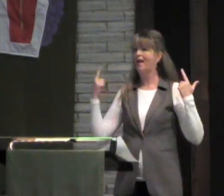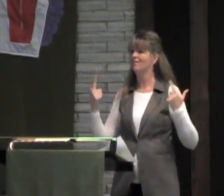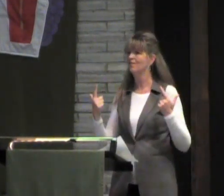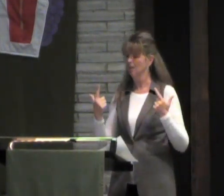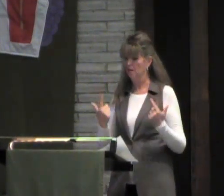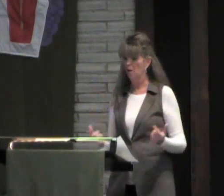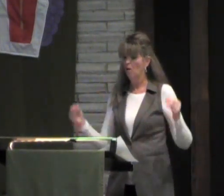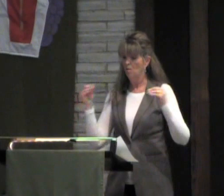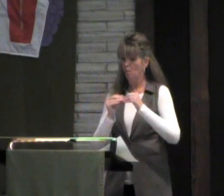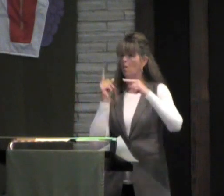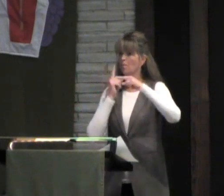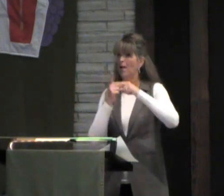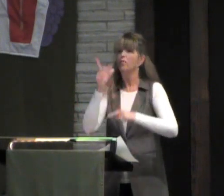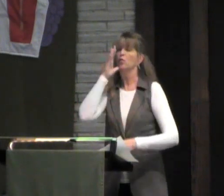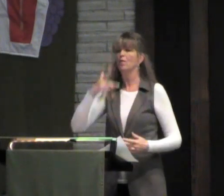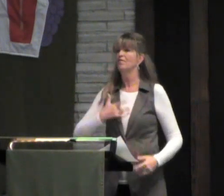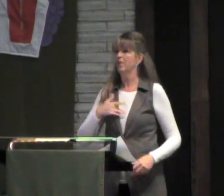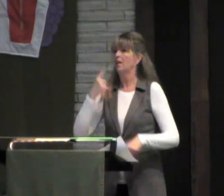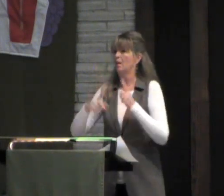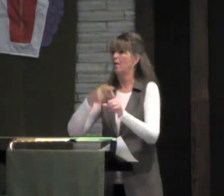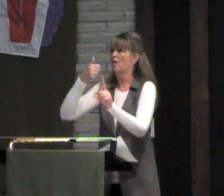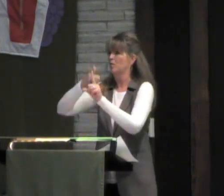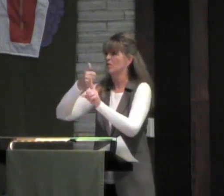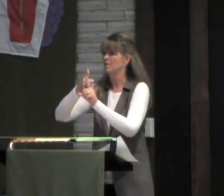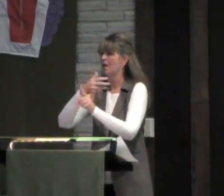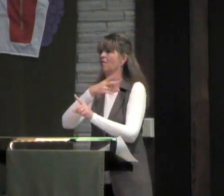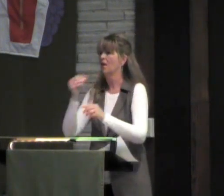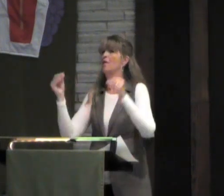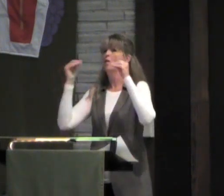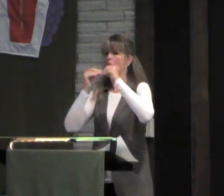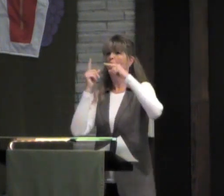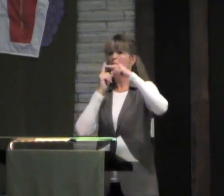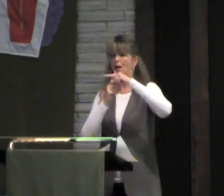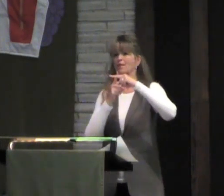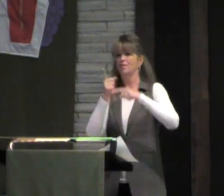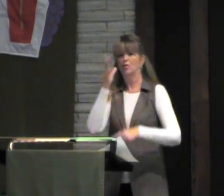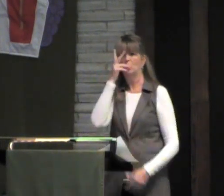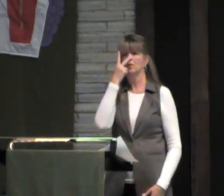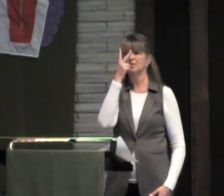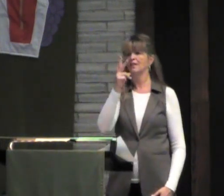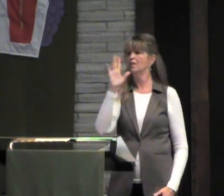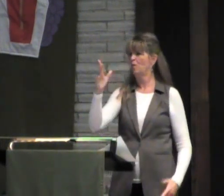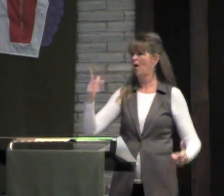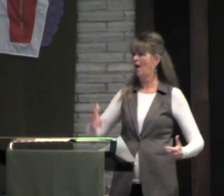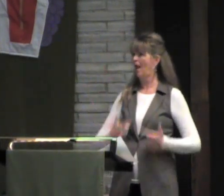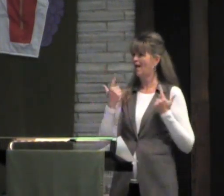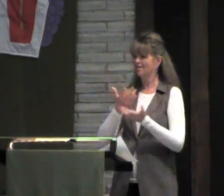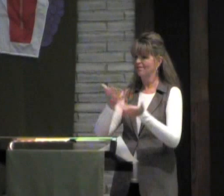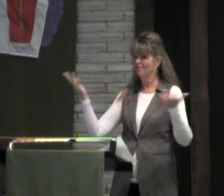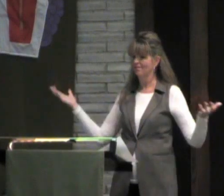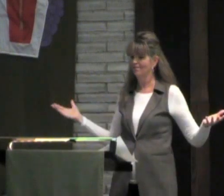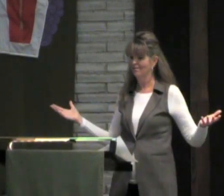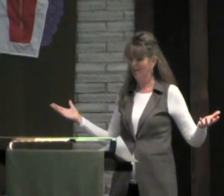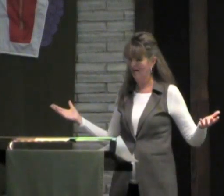your life, the more positive you will feel about yourself, and the more positive you will feel about your life.